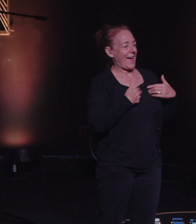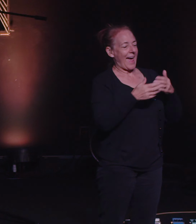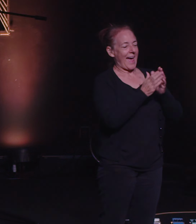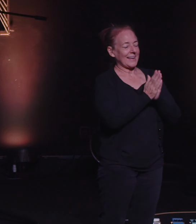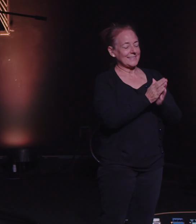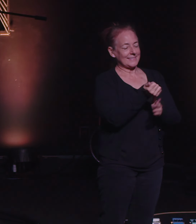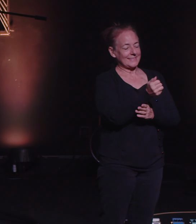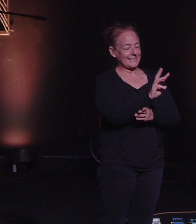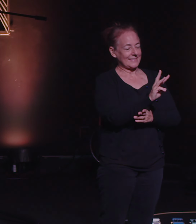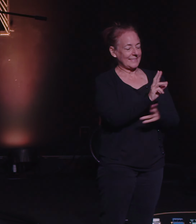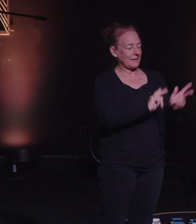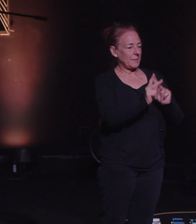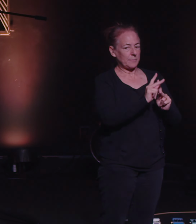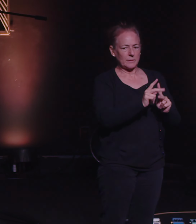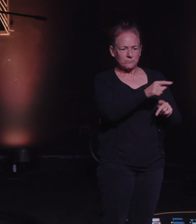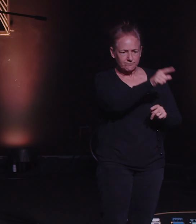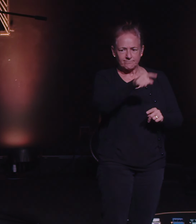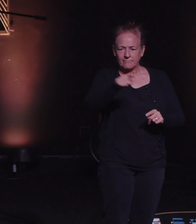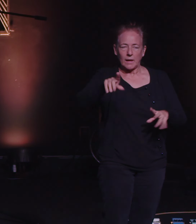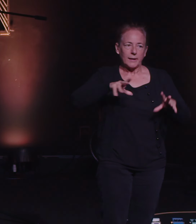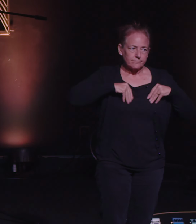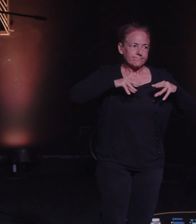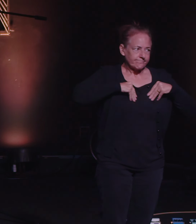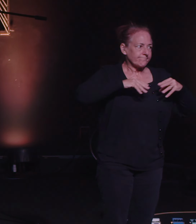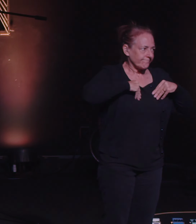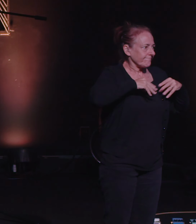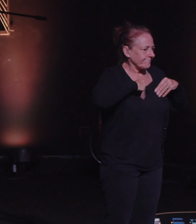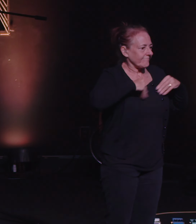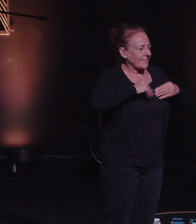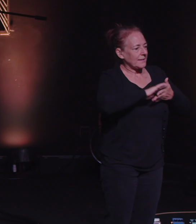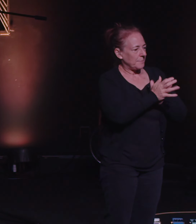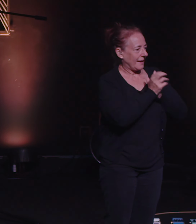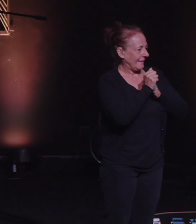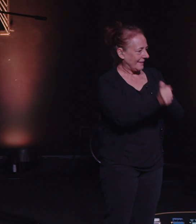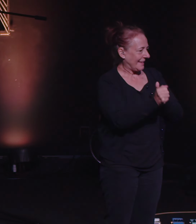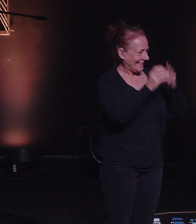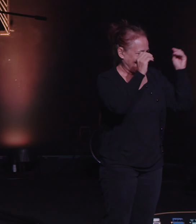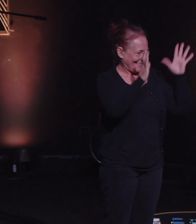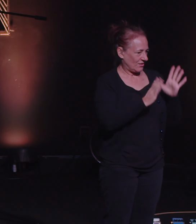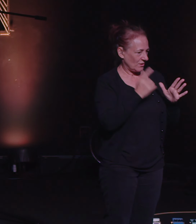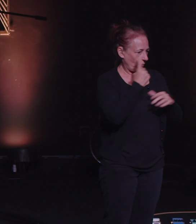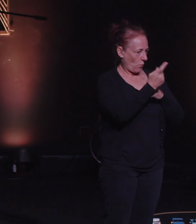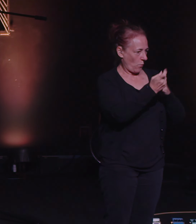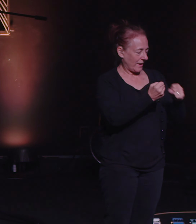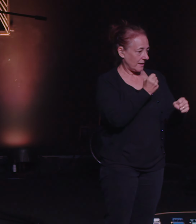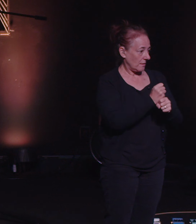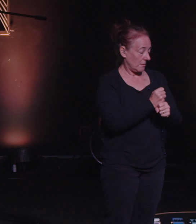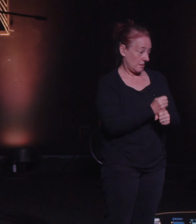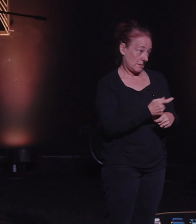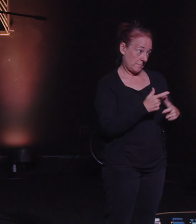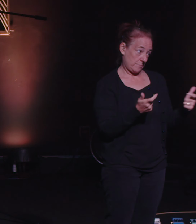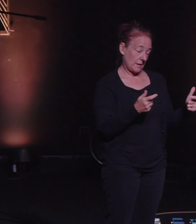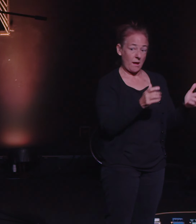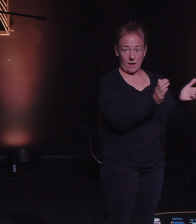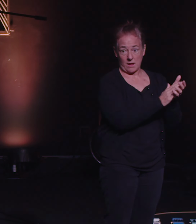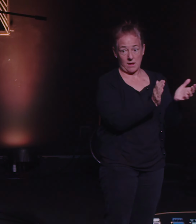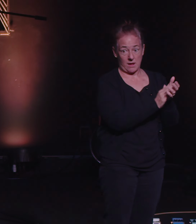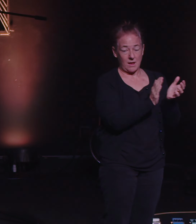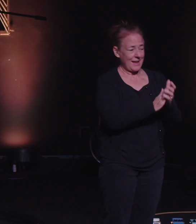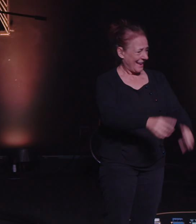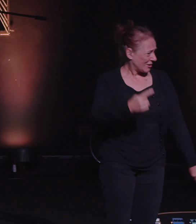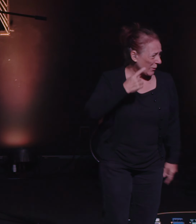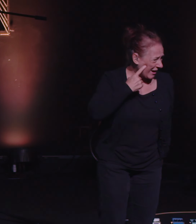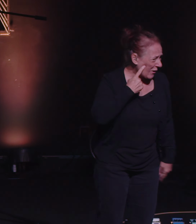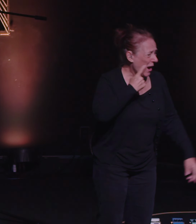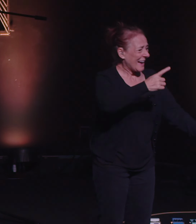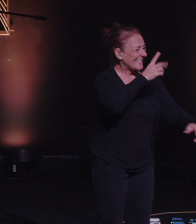16 people, and they have graciously accepted, to be lead teachers for the next year. Okay, that's a huge commitment. Give them a hand. Did you hear what I